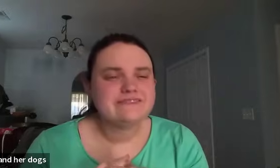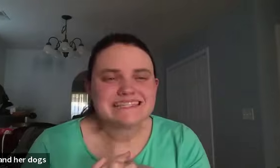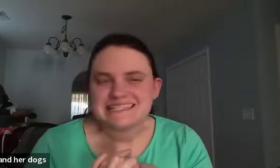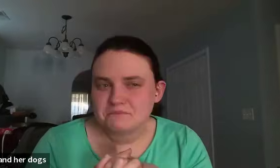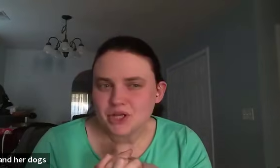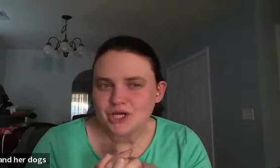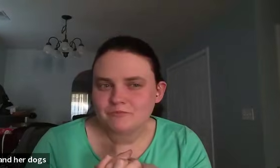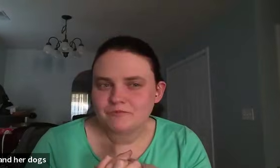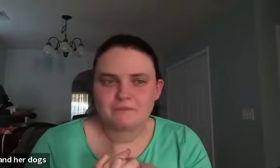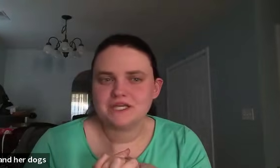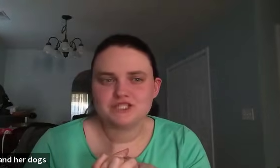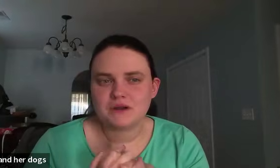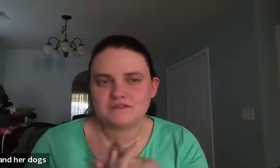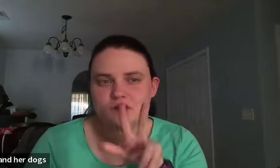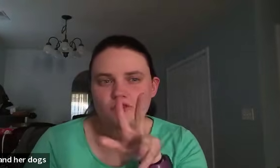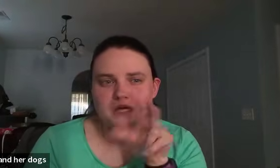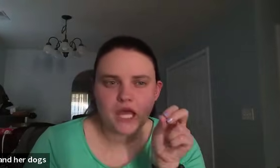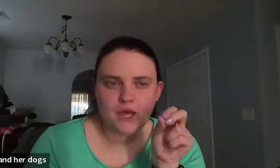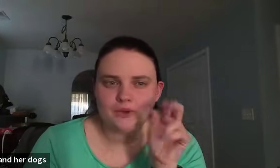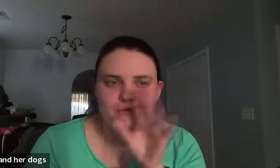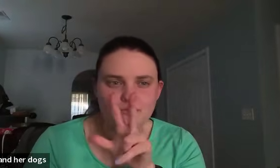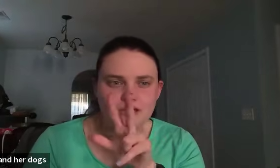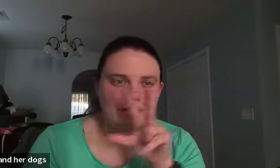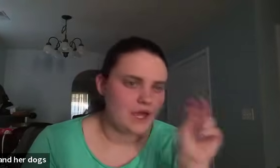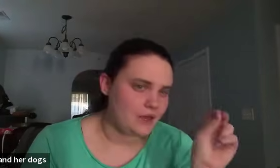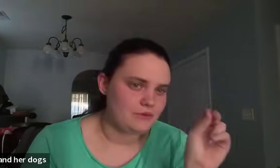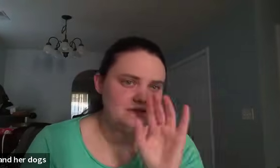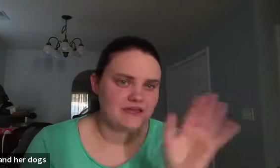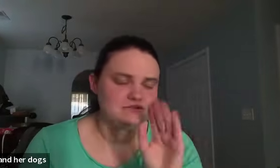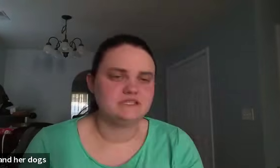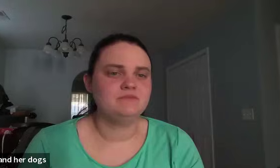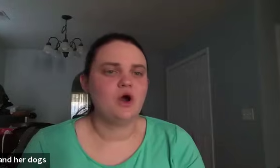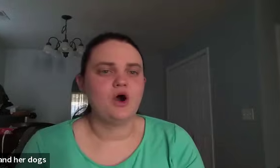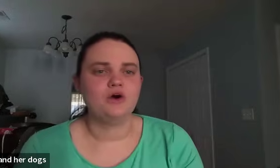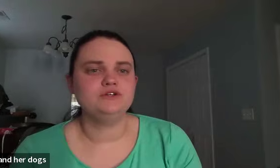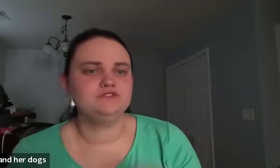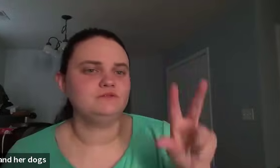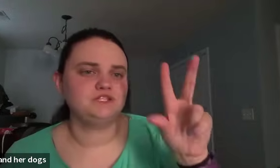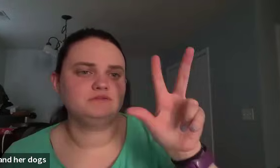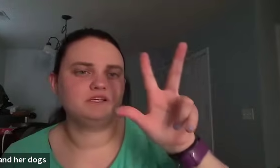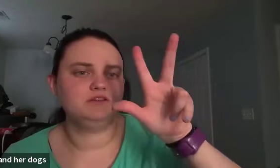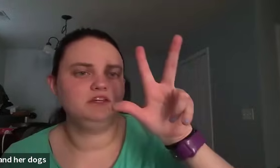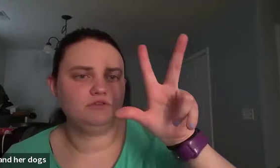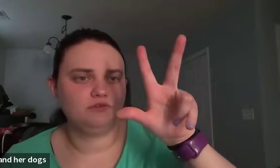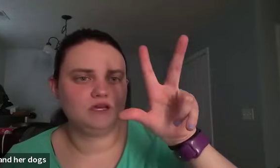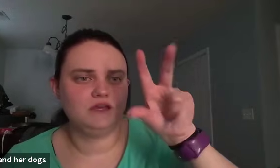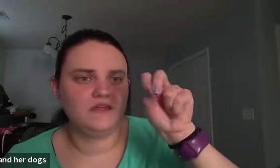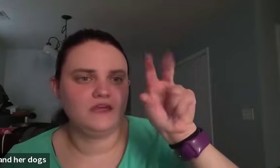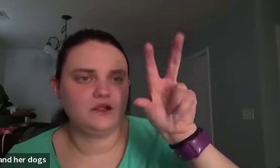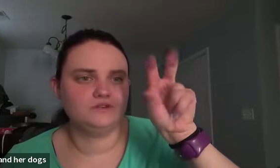even simpler because you don't have to go 3-0, 3-0, like that sort of deal. All you do is you literally do 3 and then close